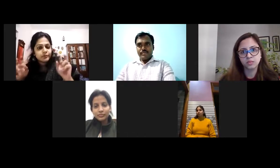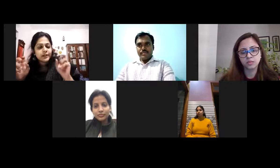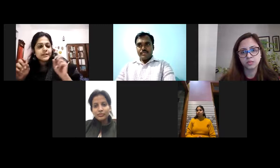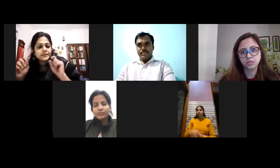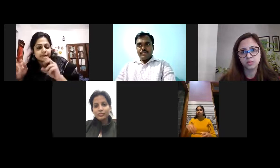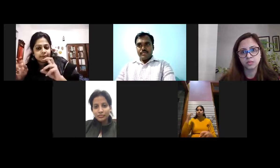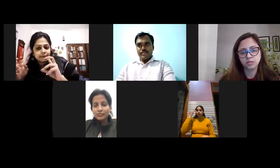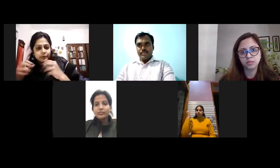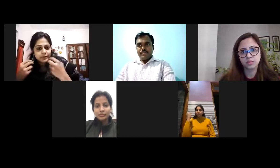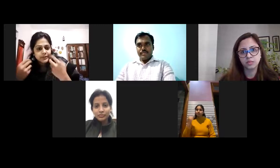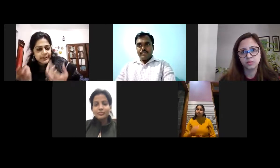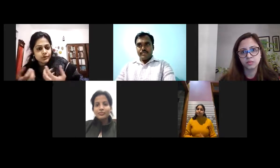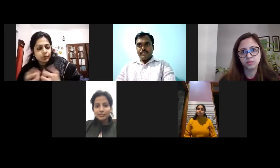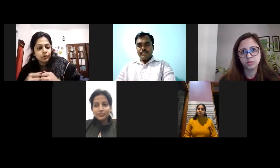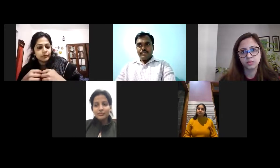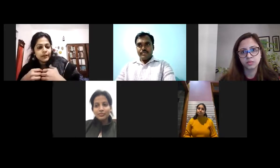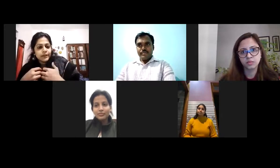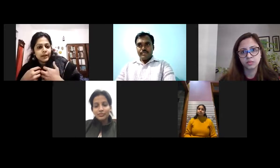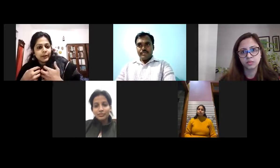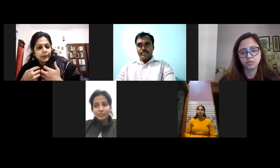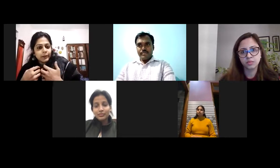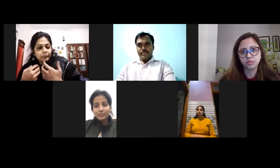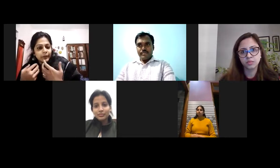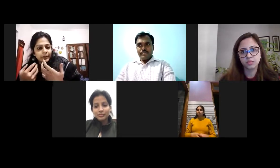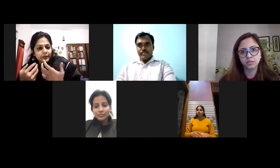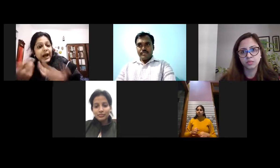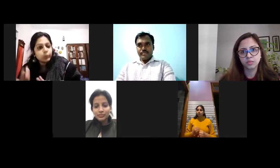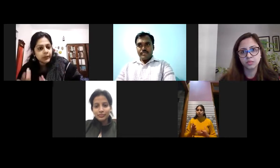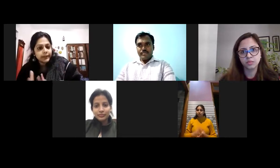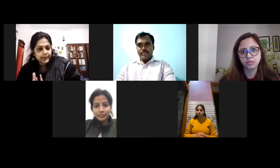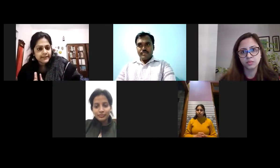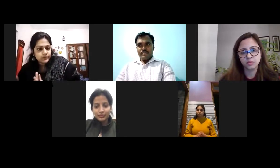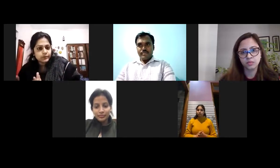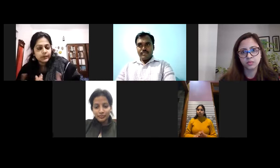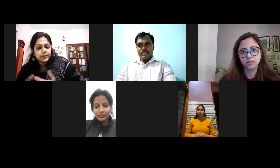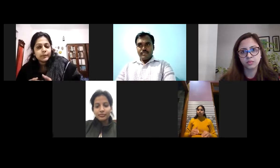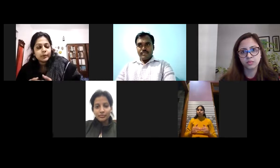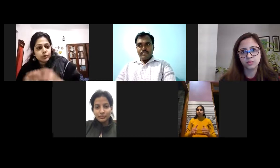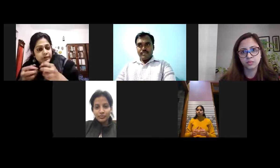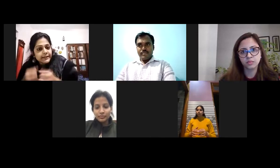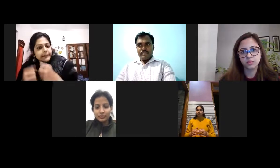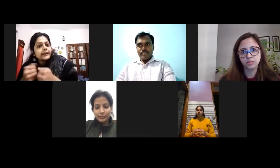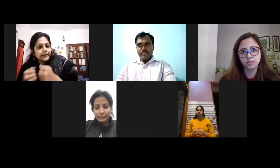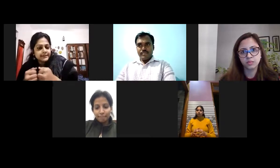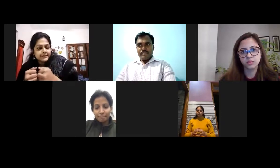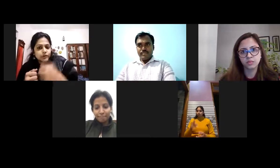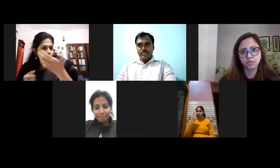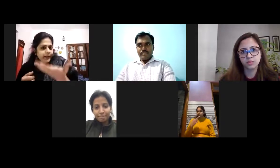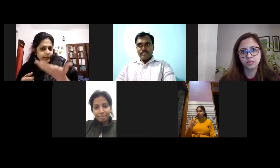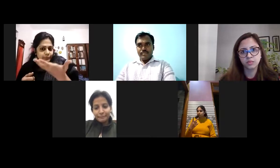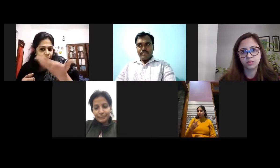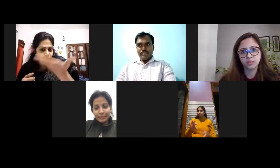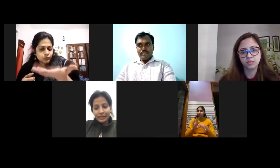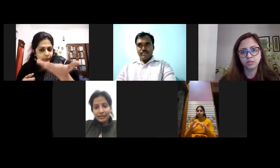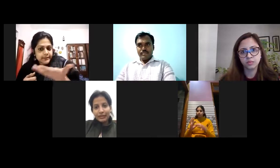of the freaks, the sense of the outlier, as it were, because you're seeing connects, which is